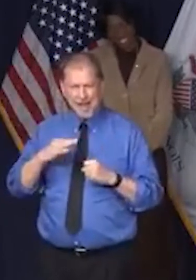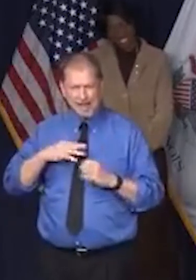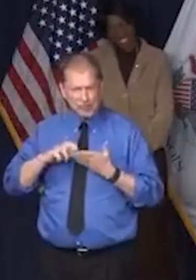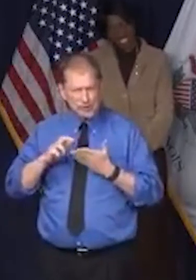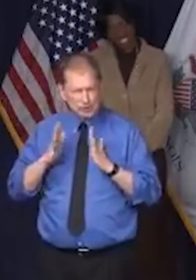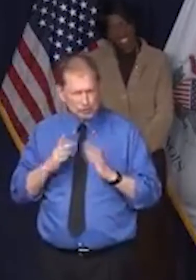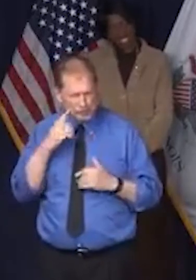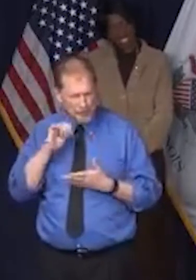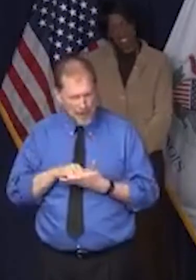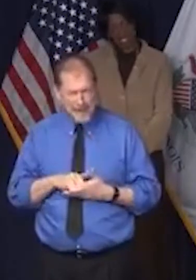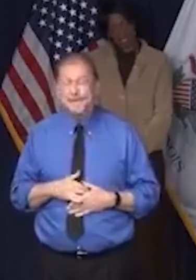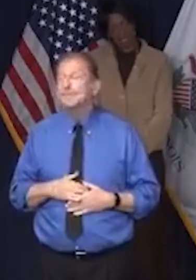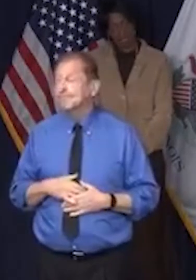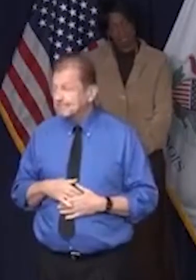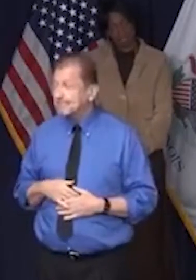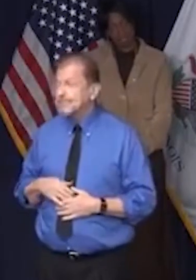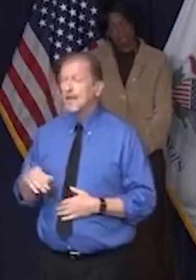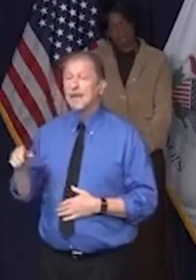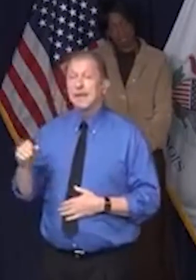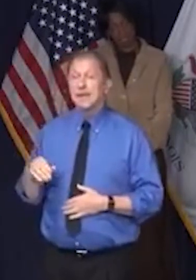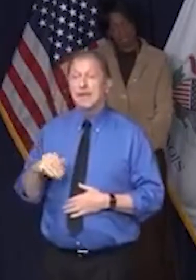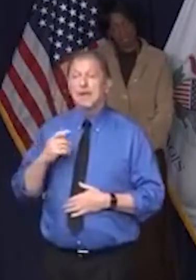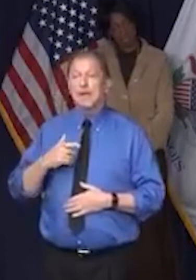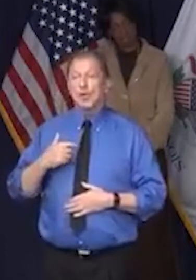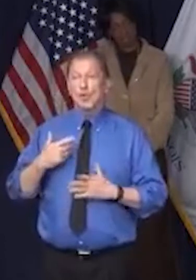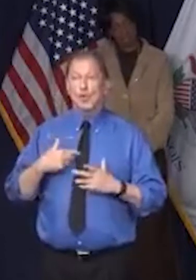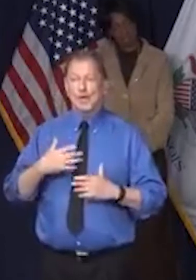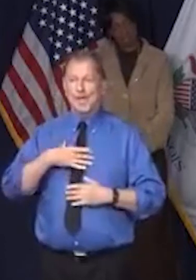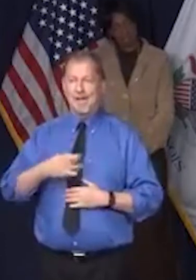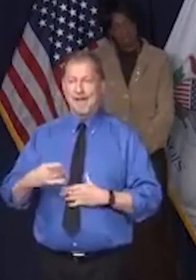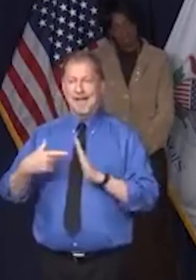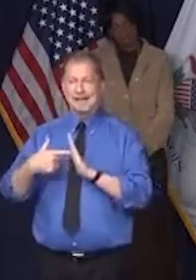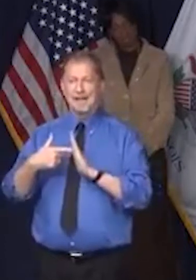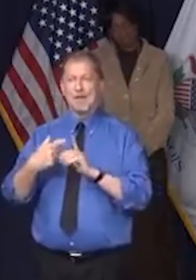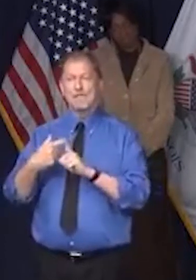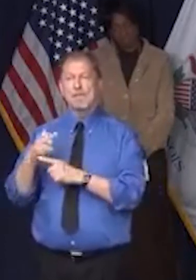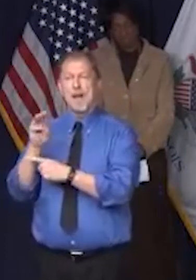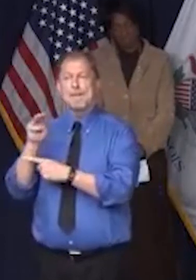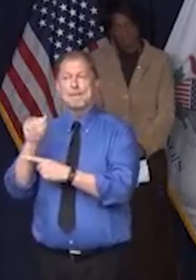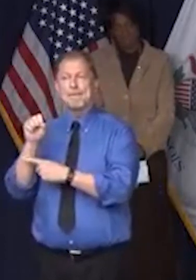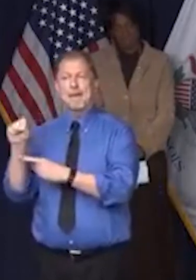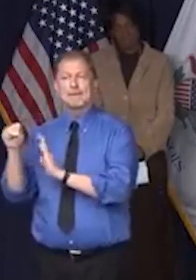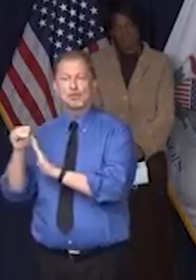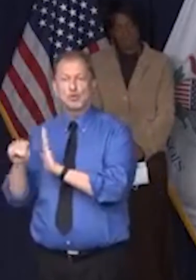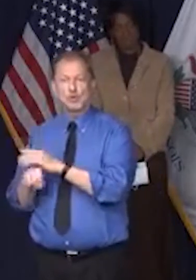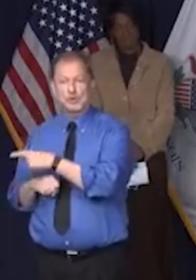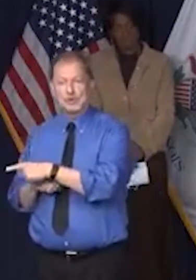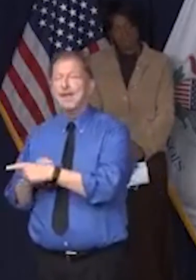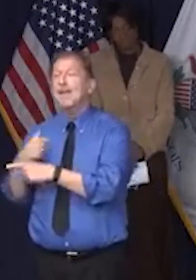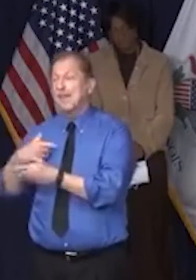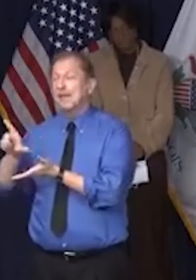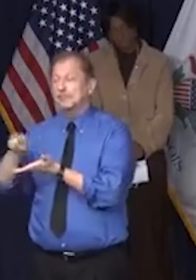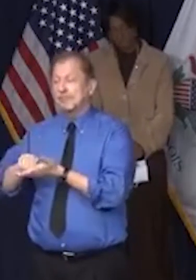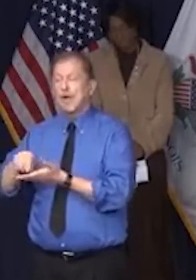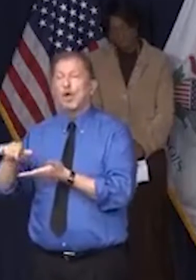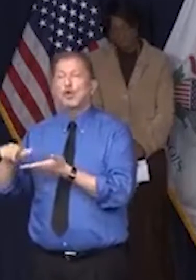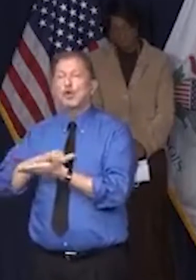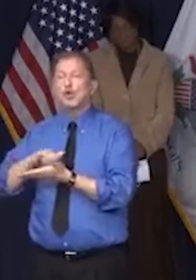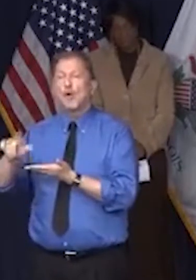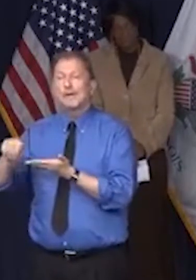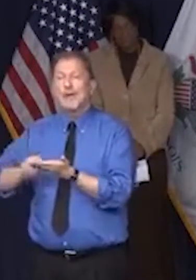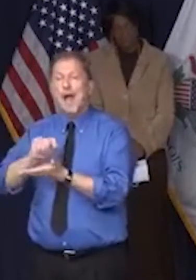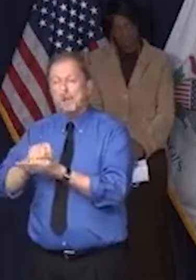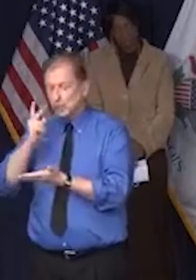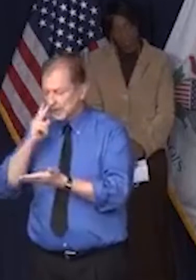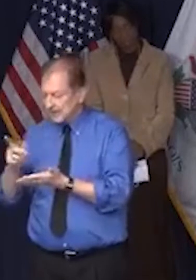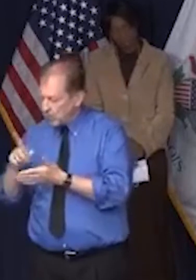is that if you look at what Massachusetts did, and there's a terrific article about this in the New York Times that gives you a pretty good sense of it, although I have